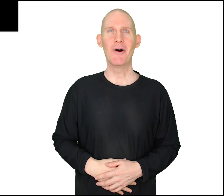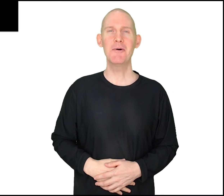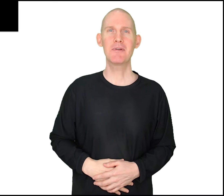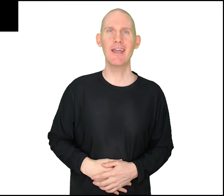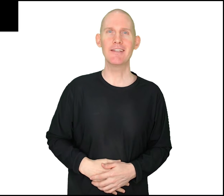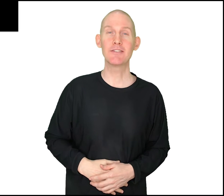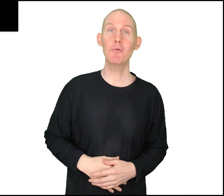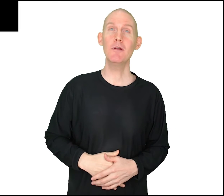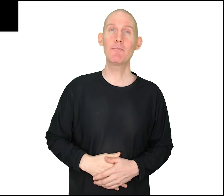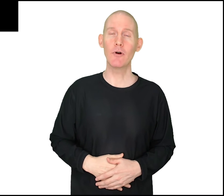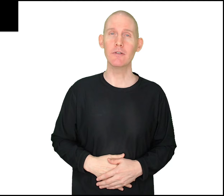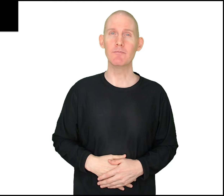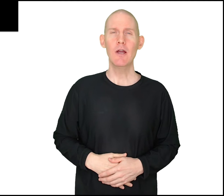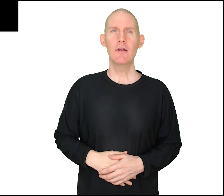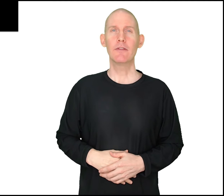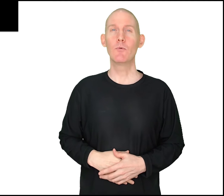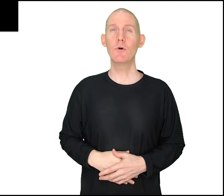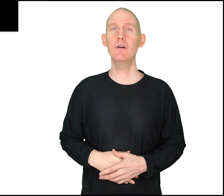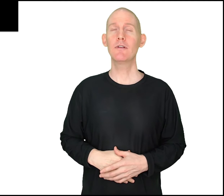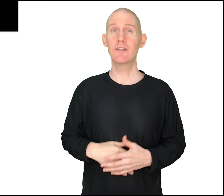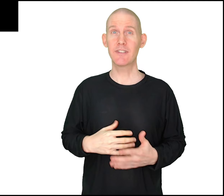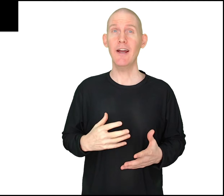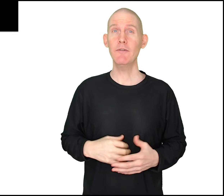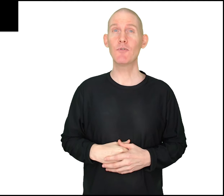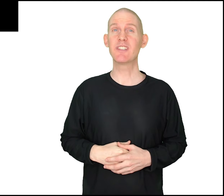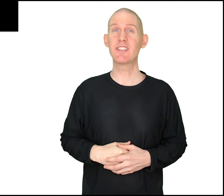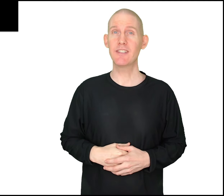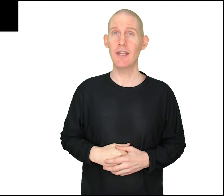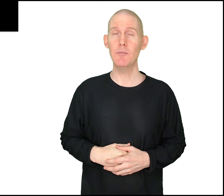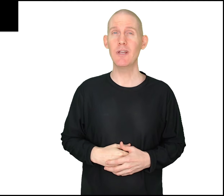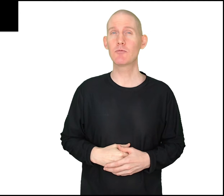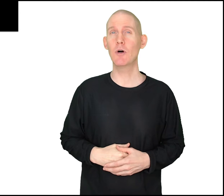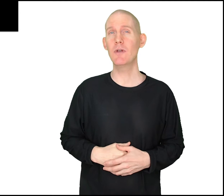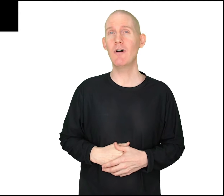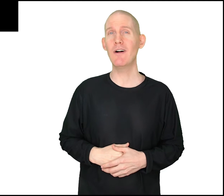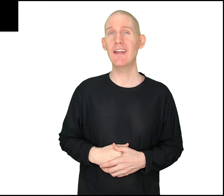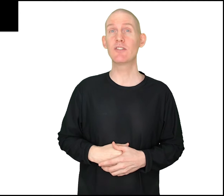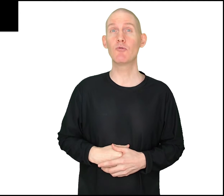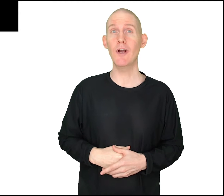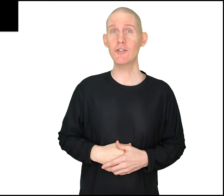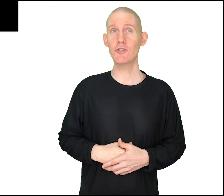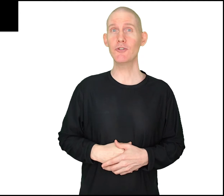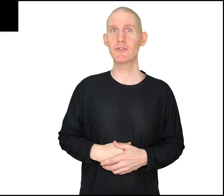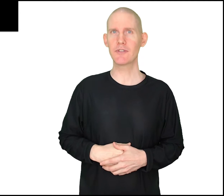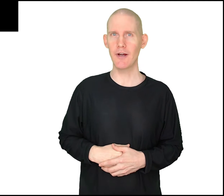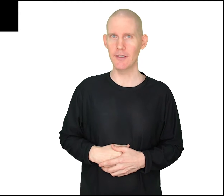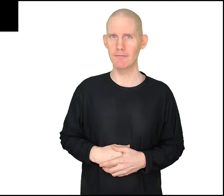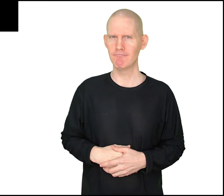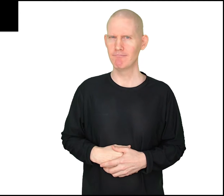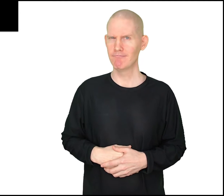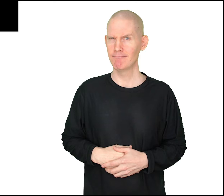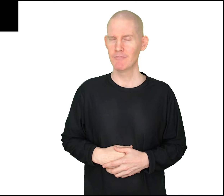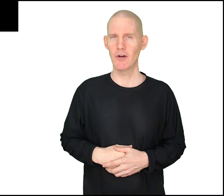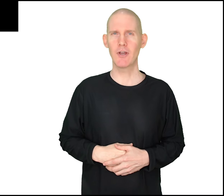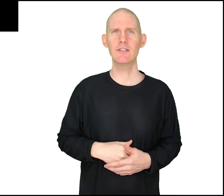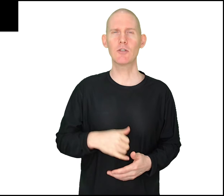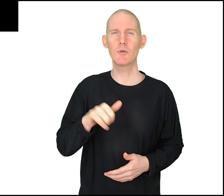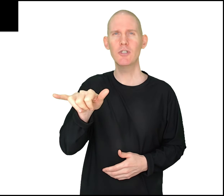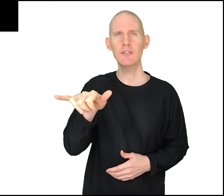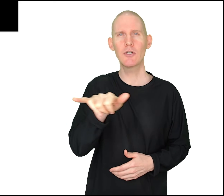Okay, something important. The sign for same is what we call a directional sign. Okay, so we're just going